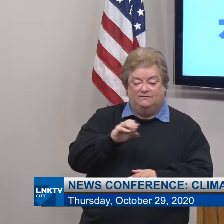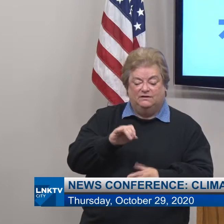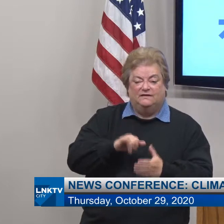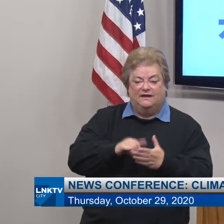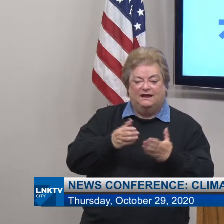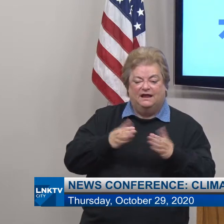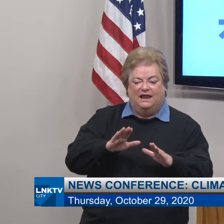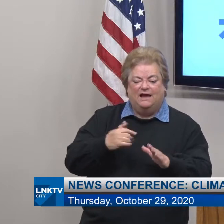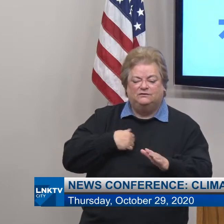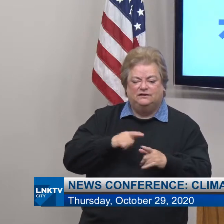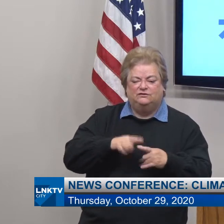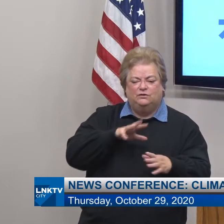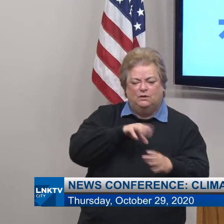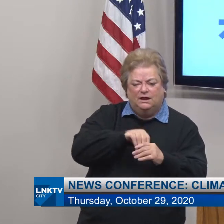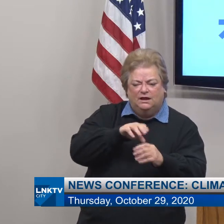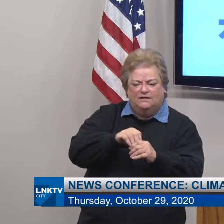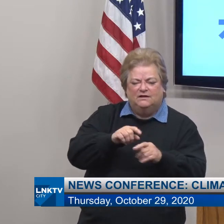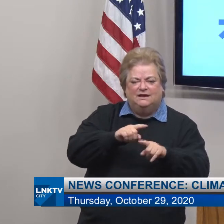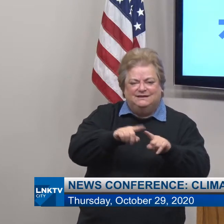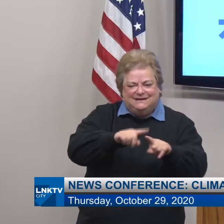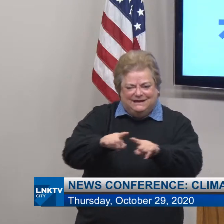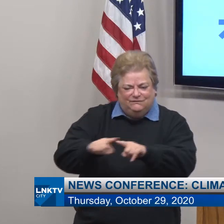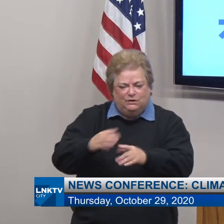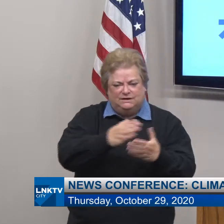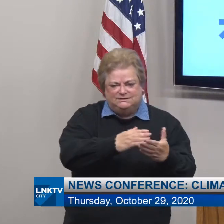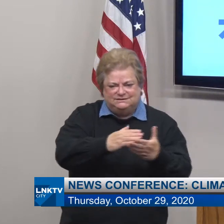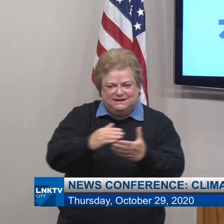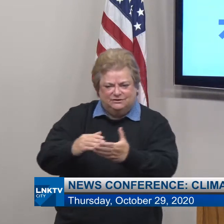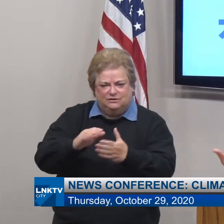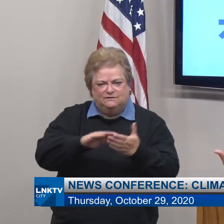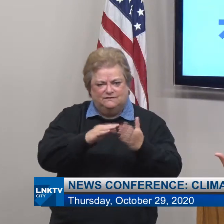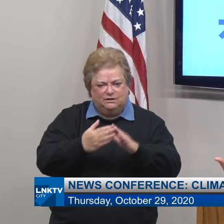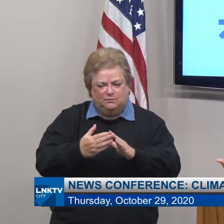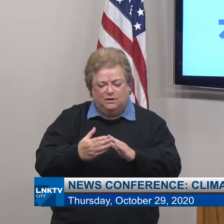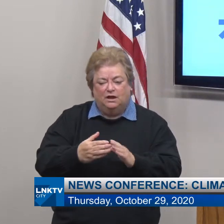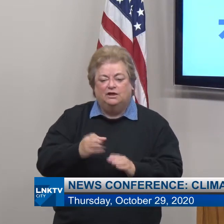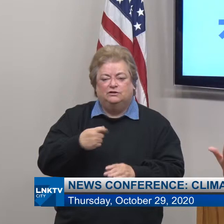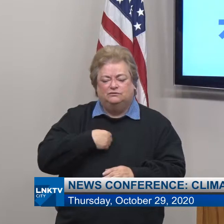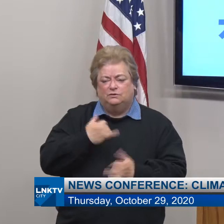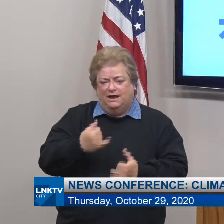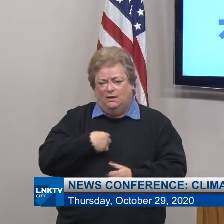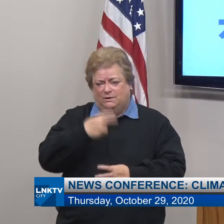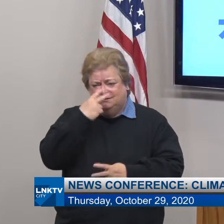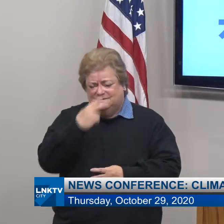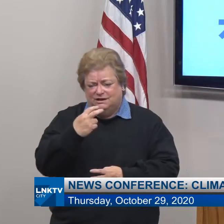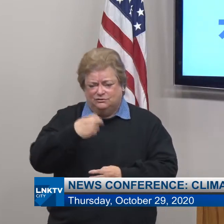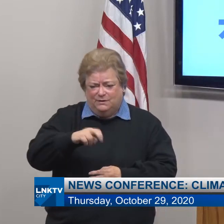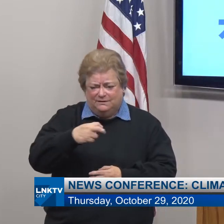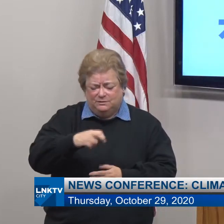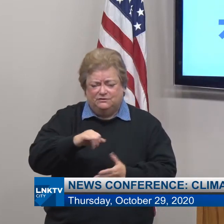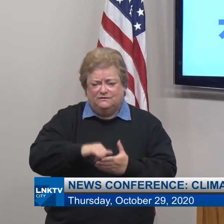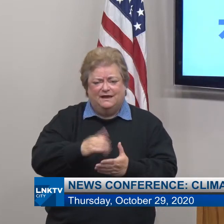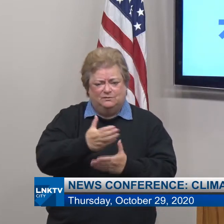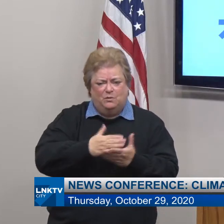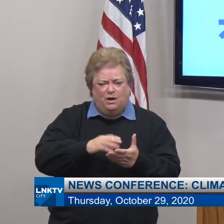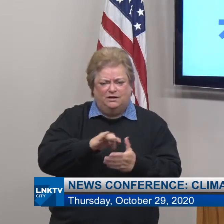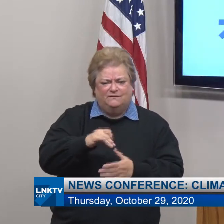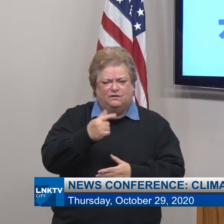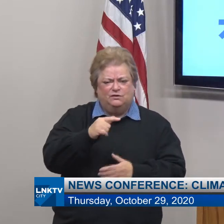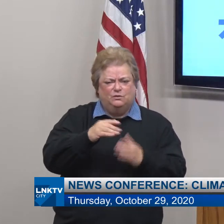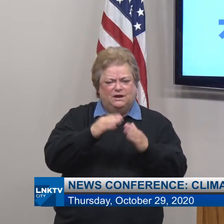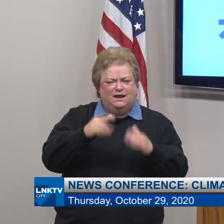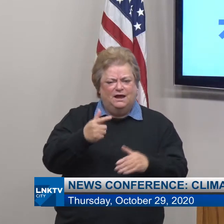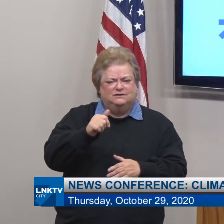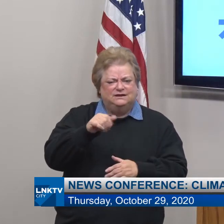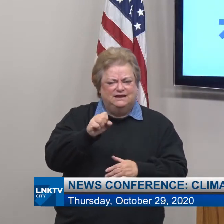engage across multiple sectors. And of course, we're starting to see that transportation is one of the leading sectors in greenhouse gas emissions. So